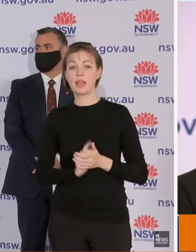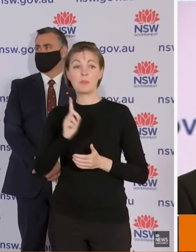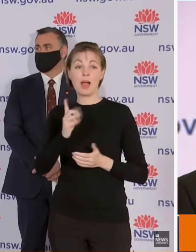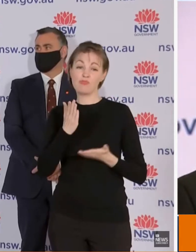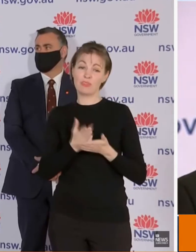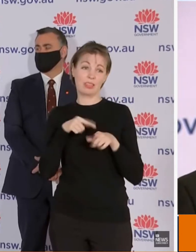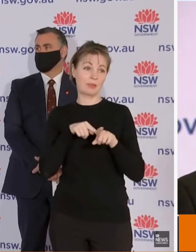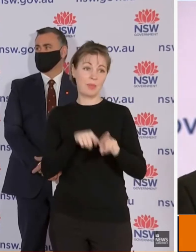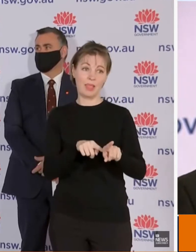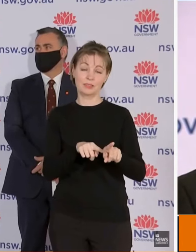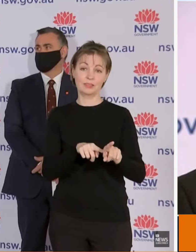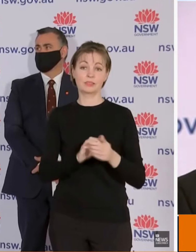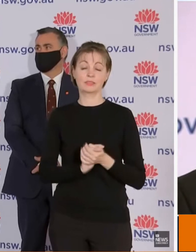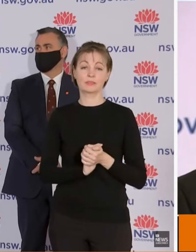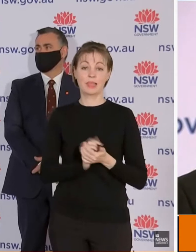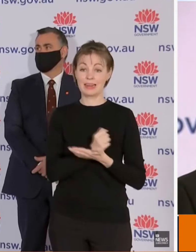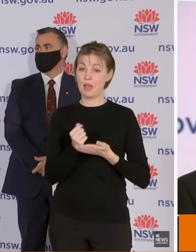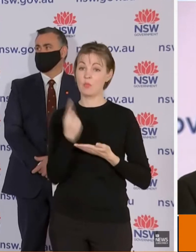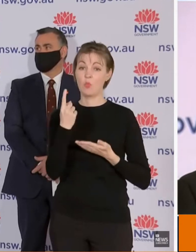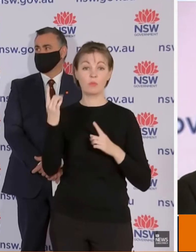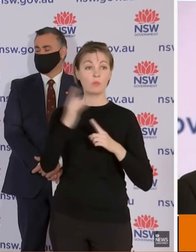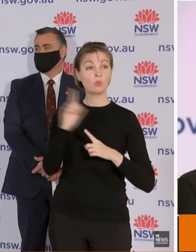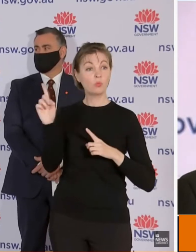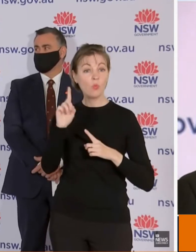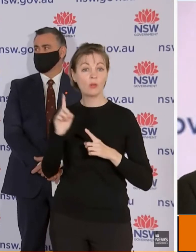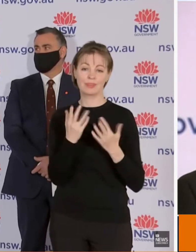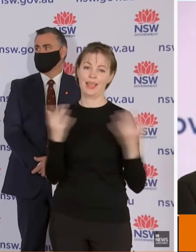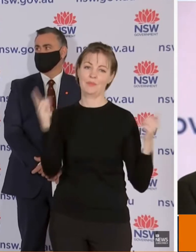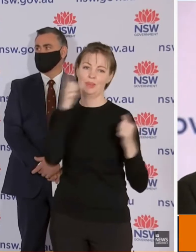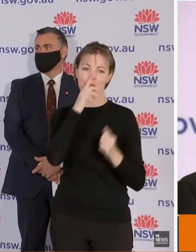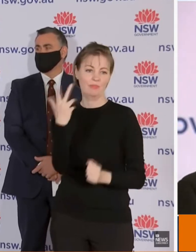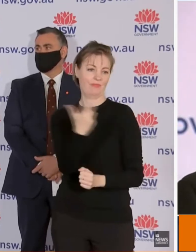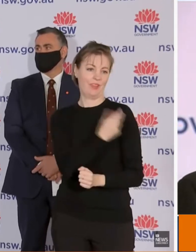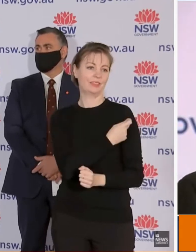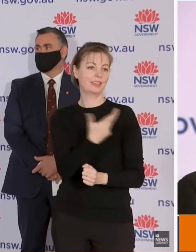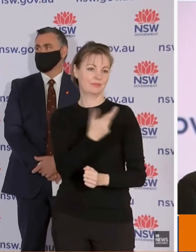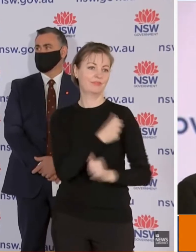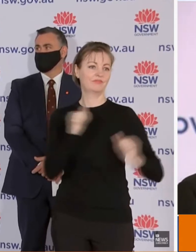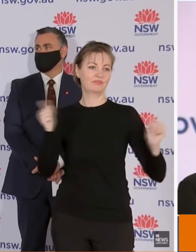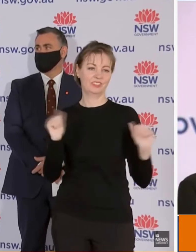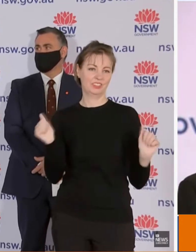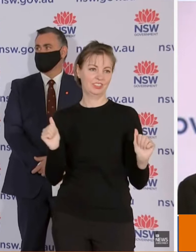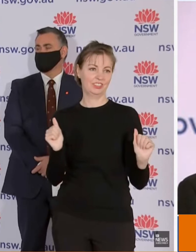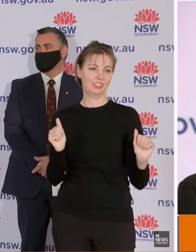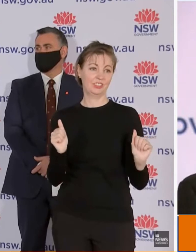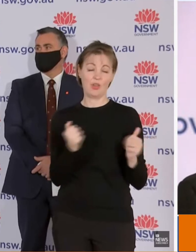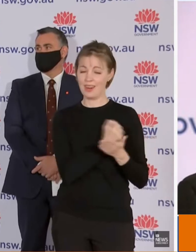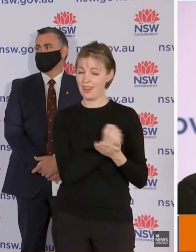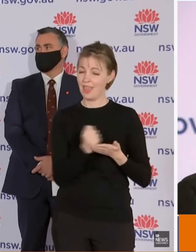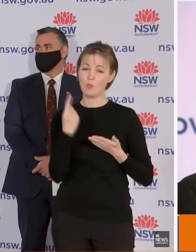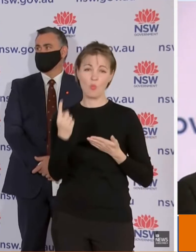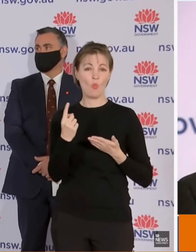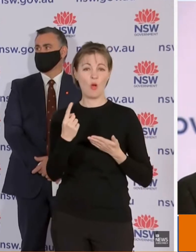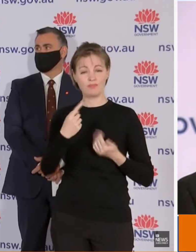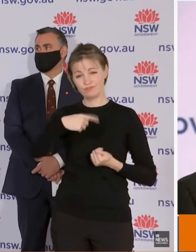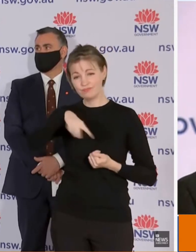The most important input, of course, is how many people are going to get vaccinated. So the short answer is, as I said earlier, get out and get vaccinated. Don't be